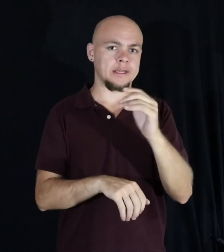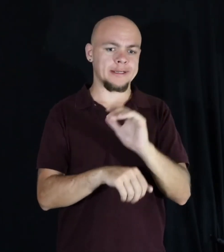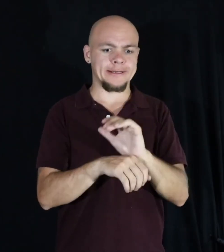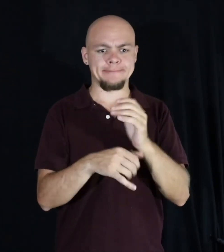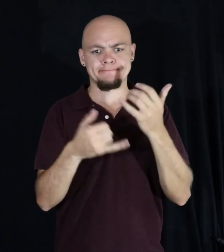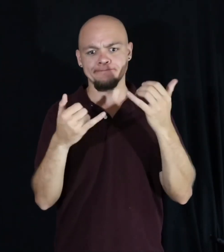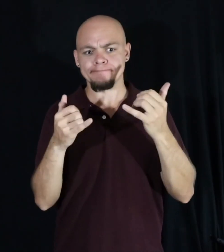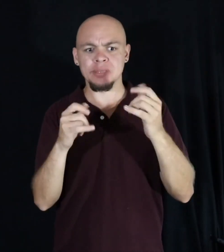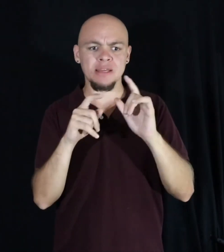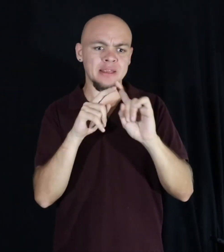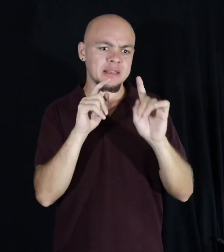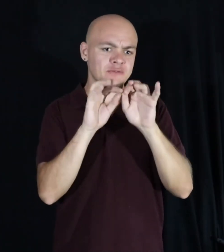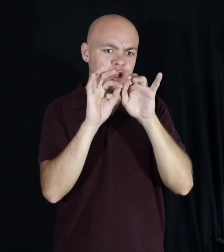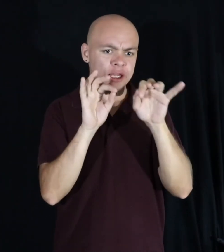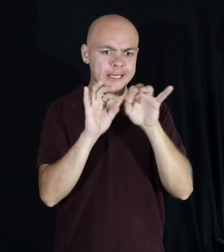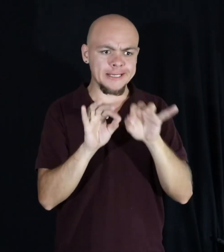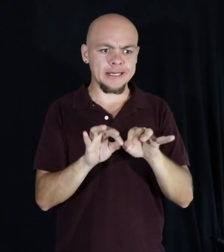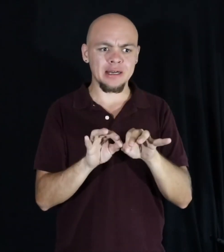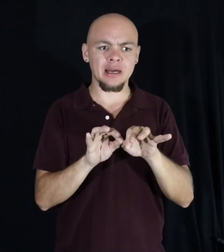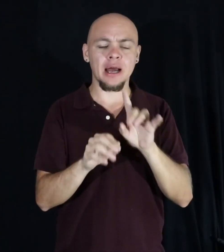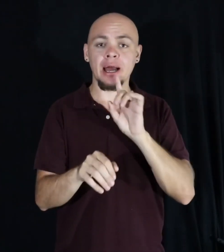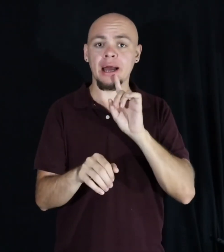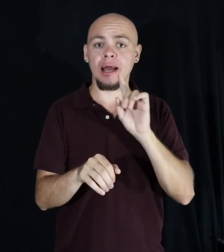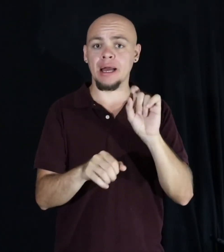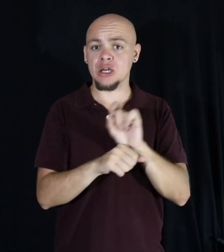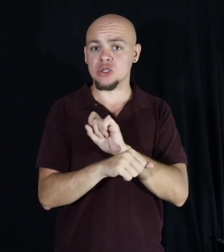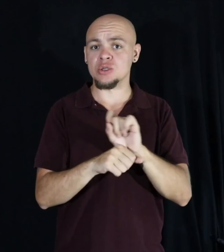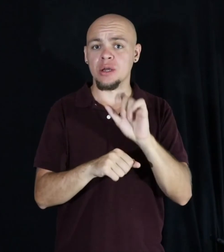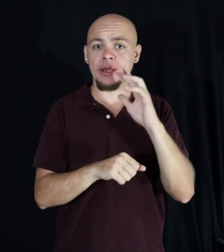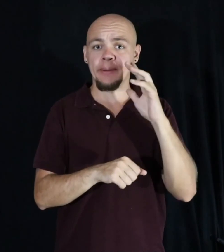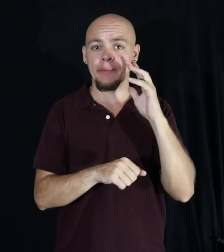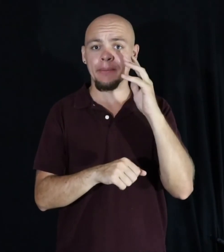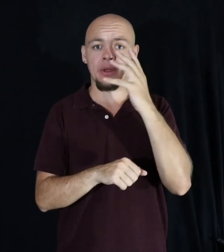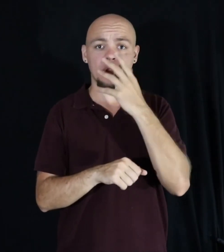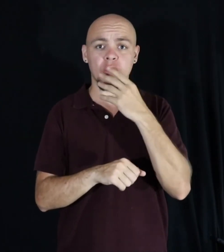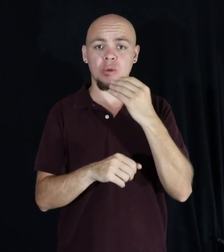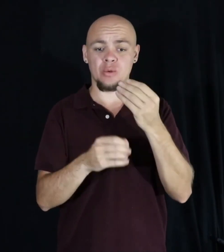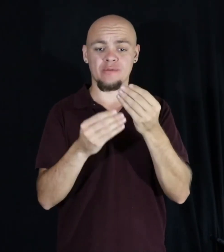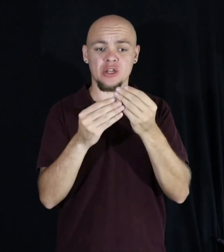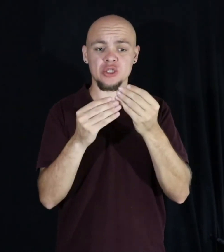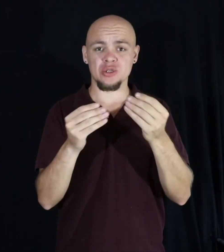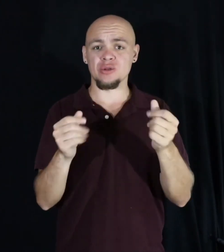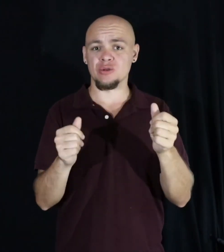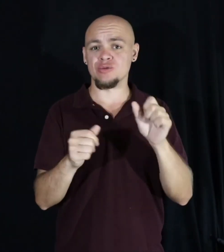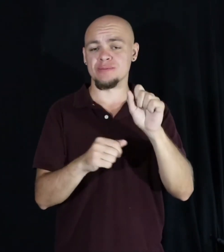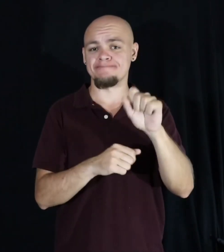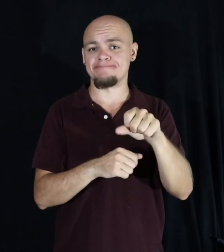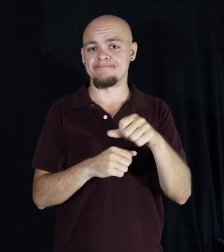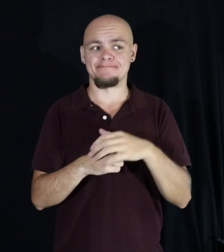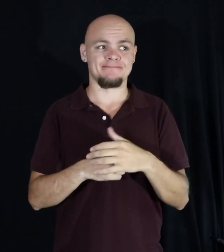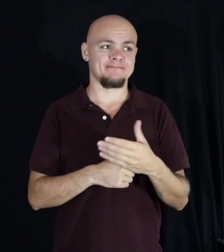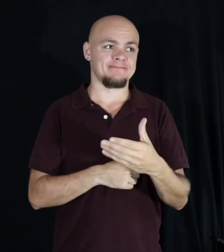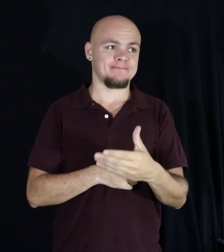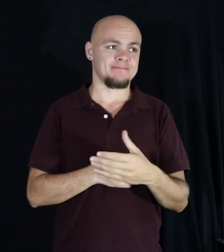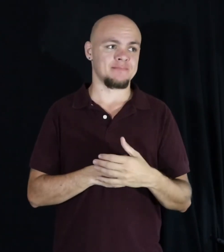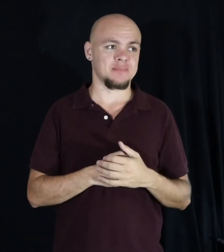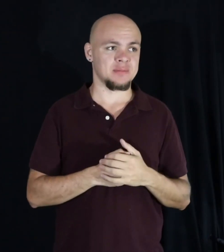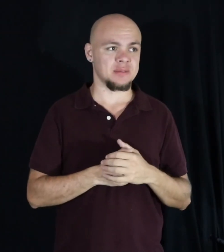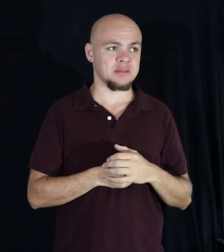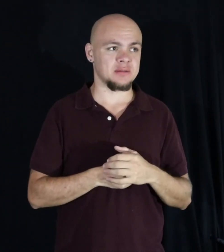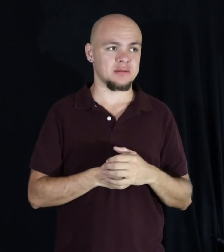around with these sentences and found out that there's actually a beautiful solution in here. So here it is.